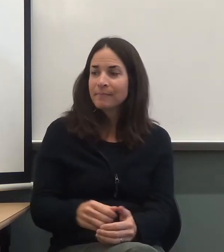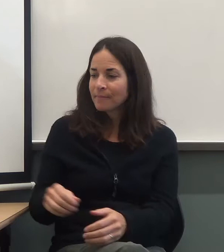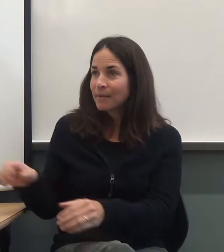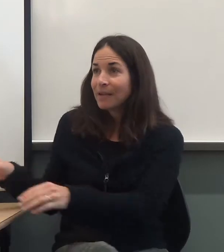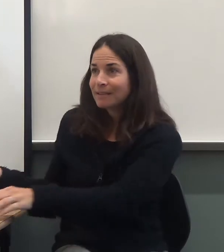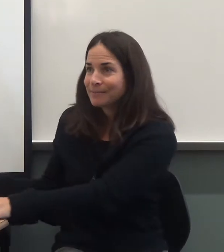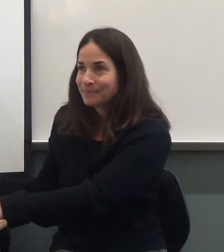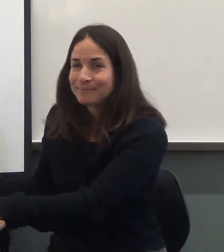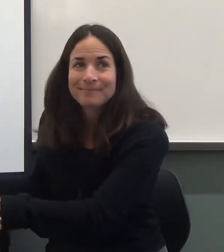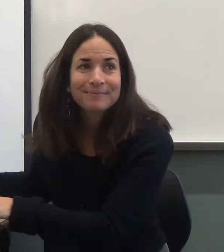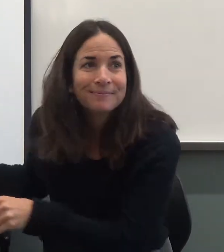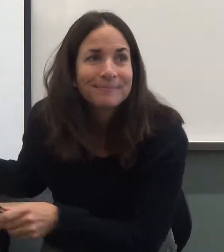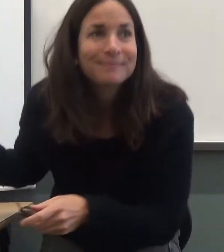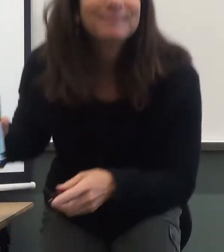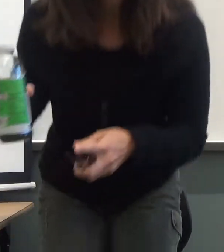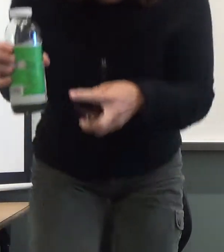Go ahead, Sandra.